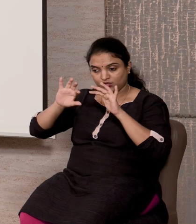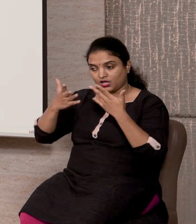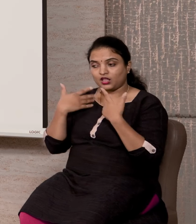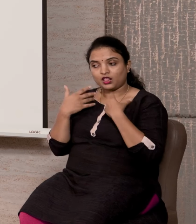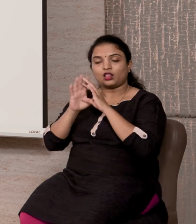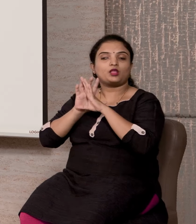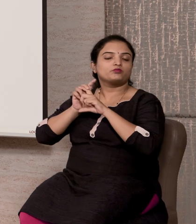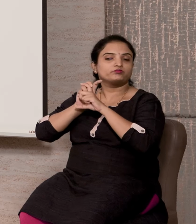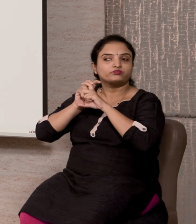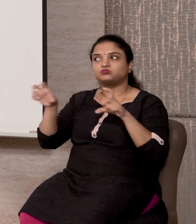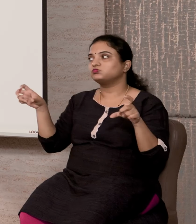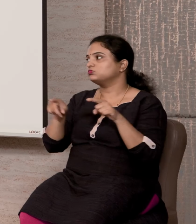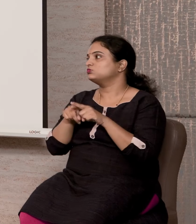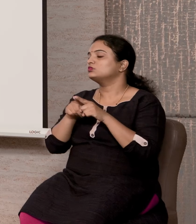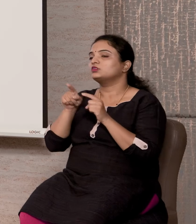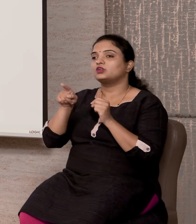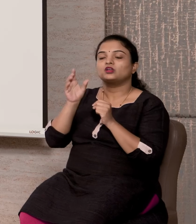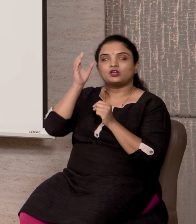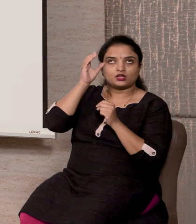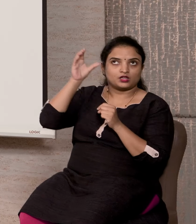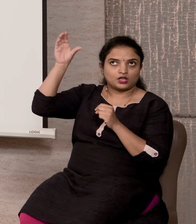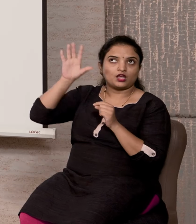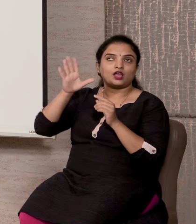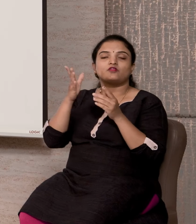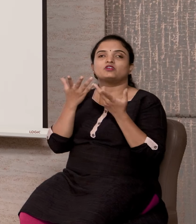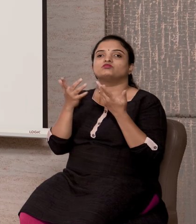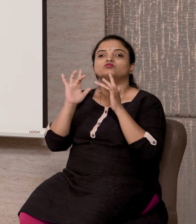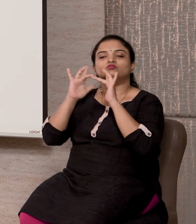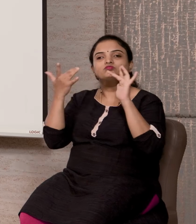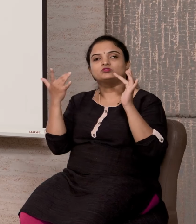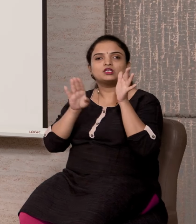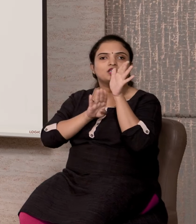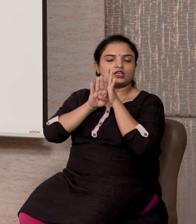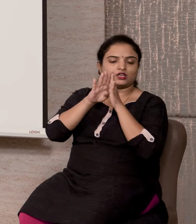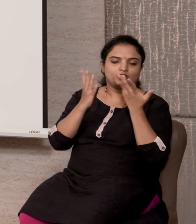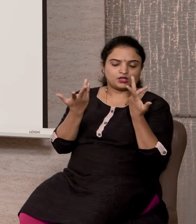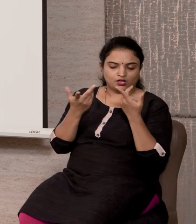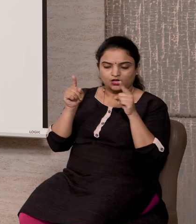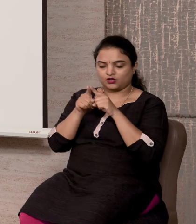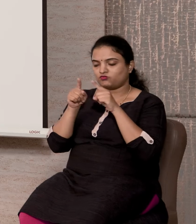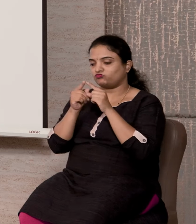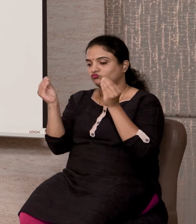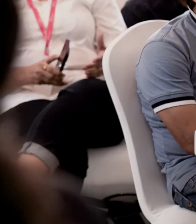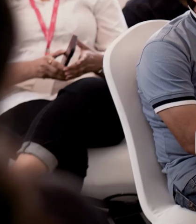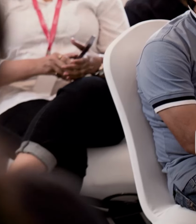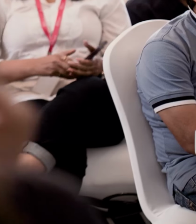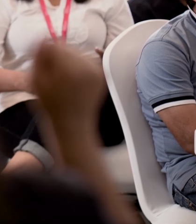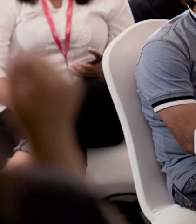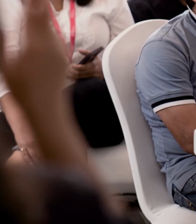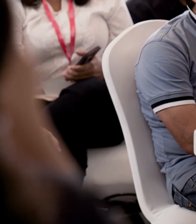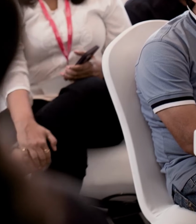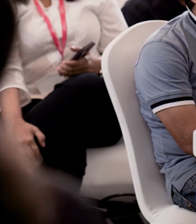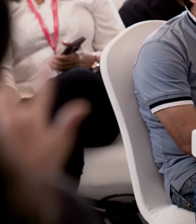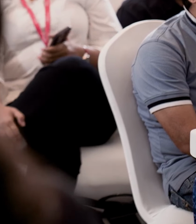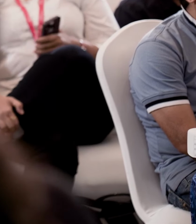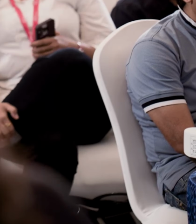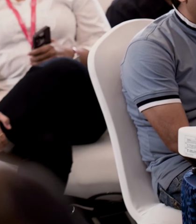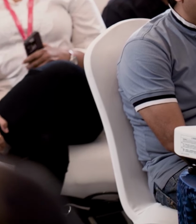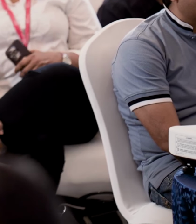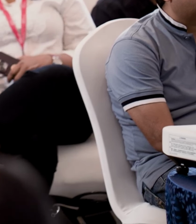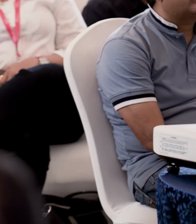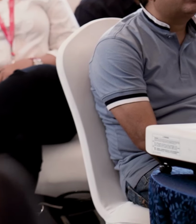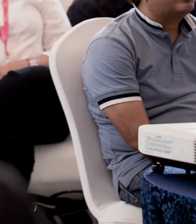all, right? So there are concepts around web development, mobile development and so on, but we don't teach about accessibility anywhere in the